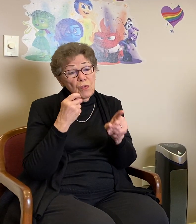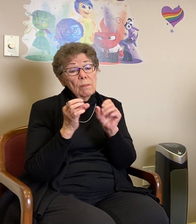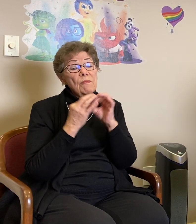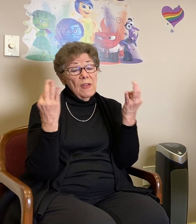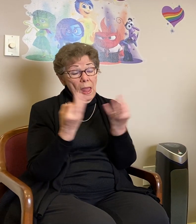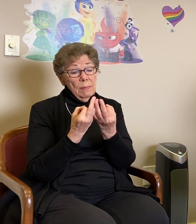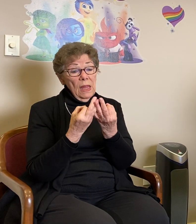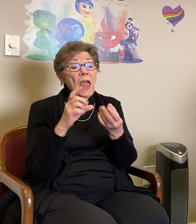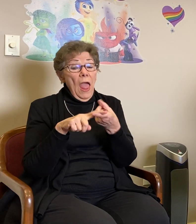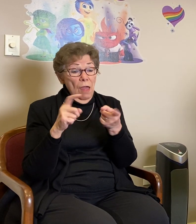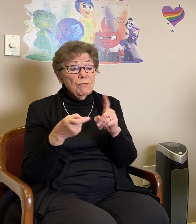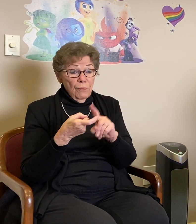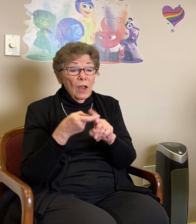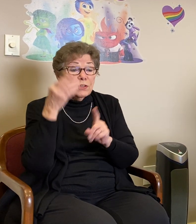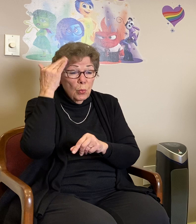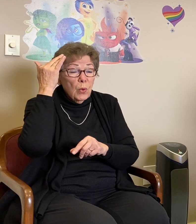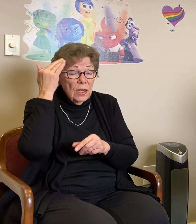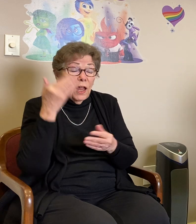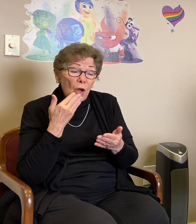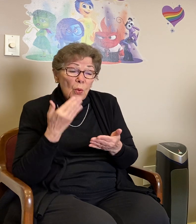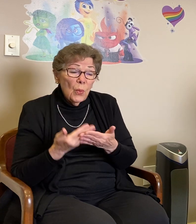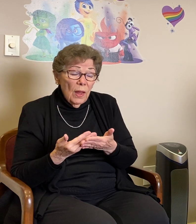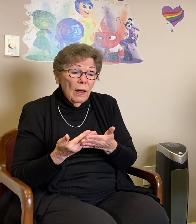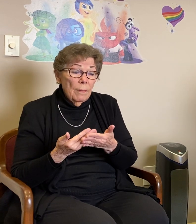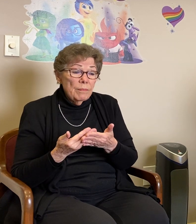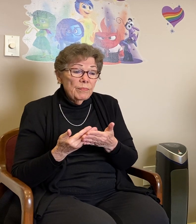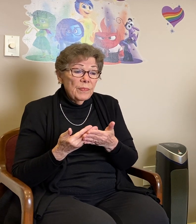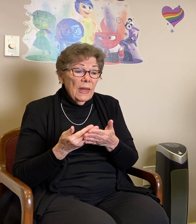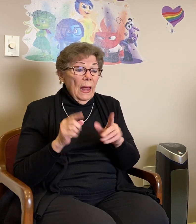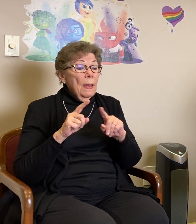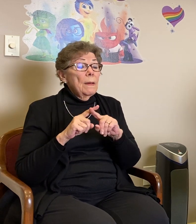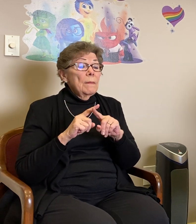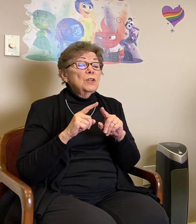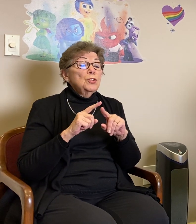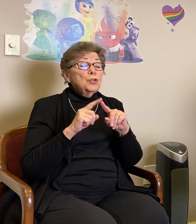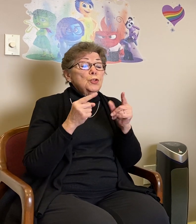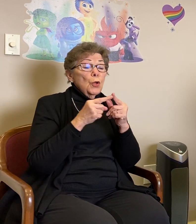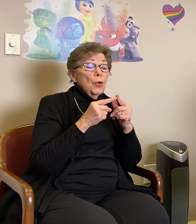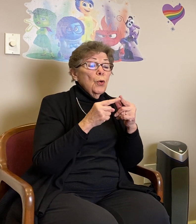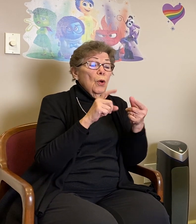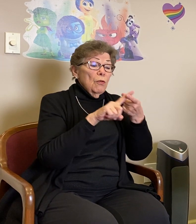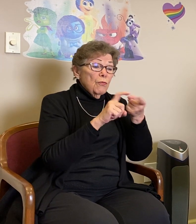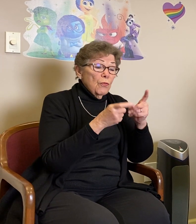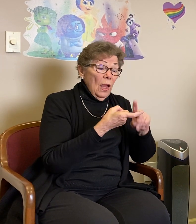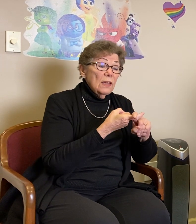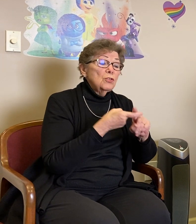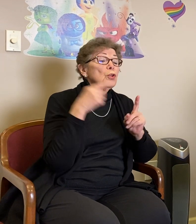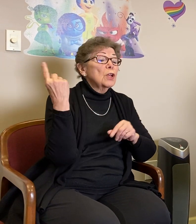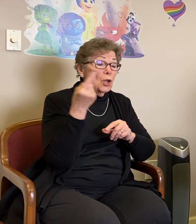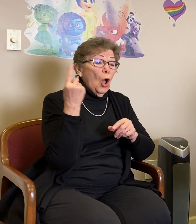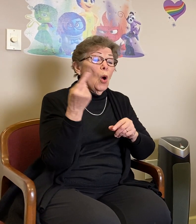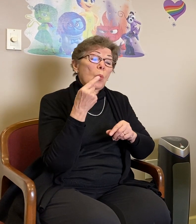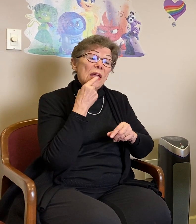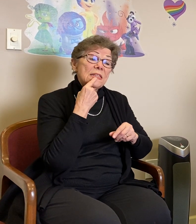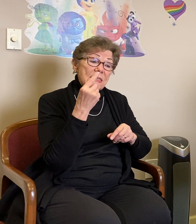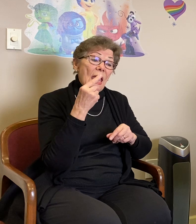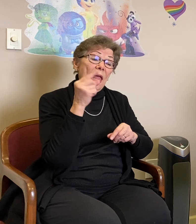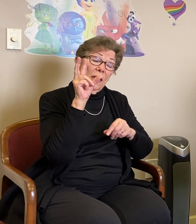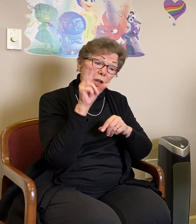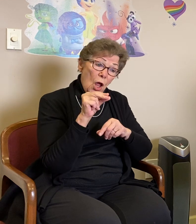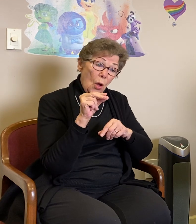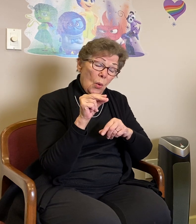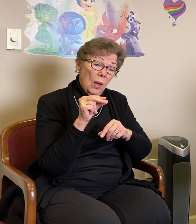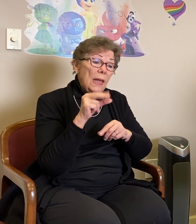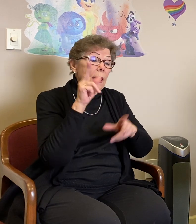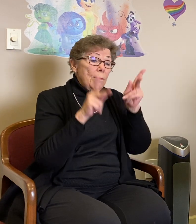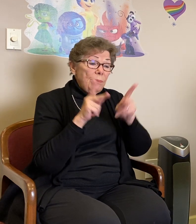well. But remember, you can always say no to cuddles and kisses and to people